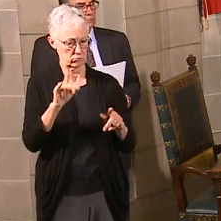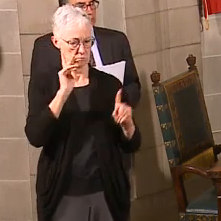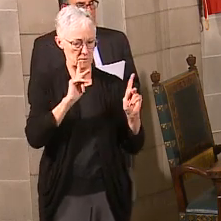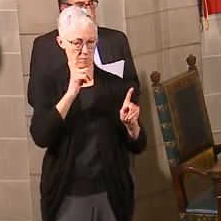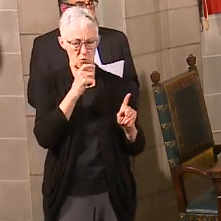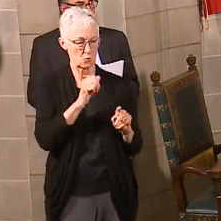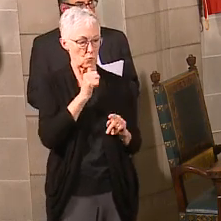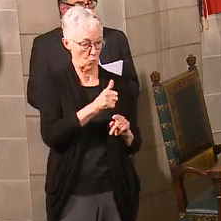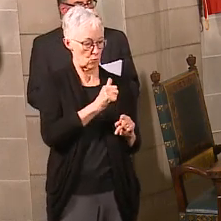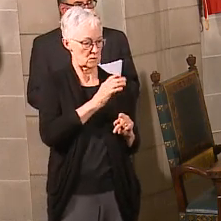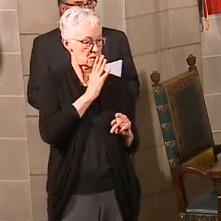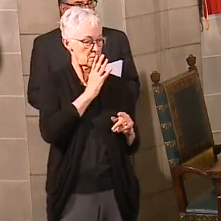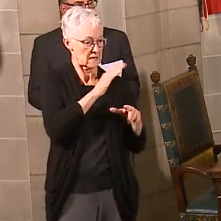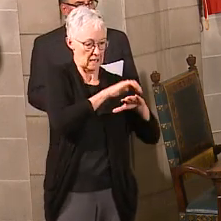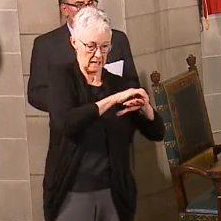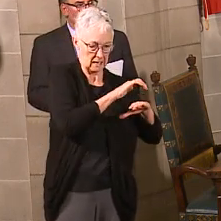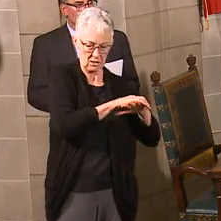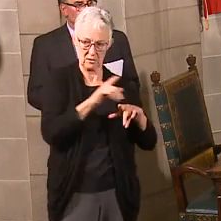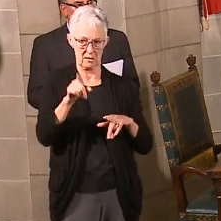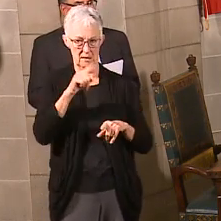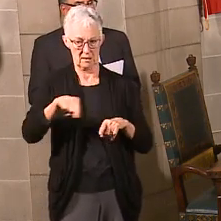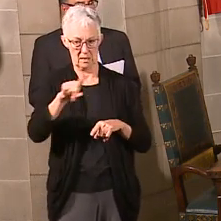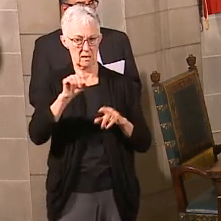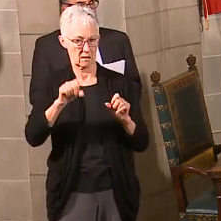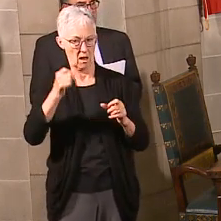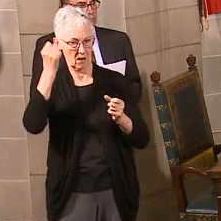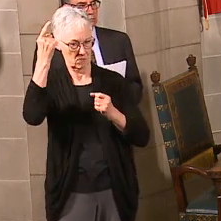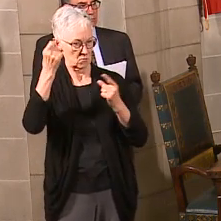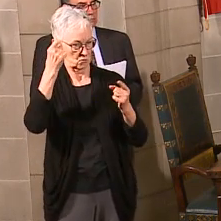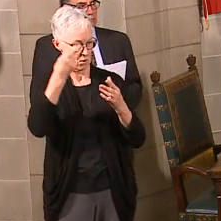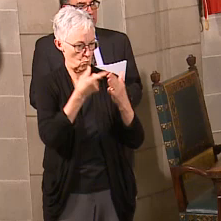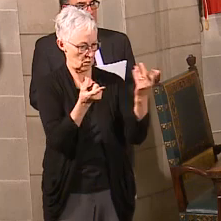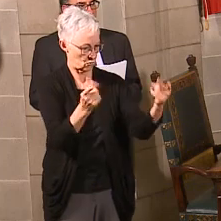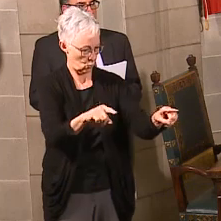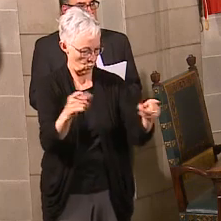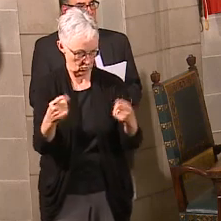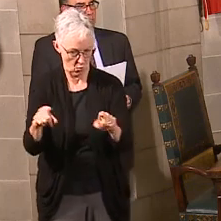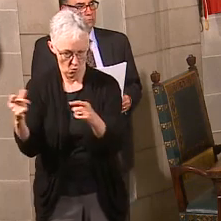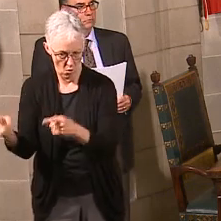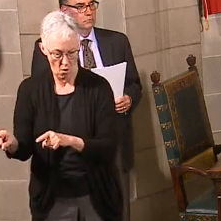communicate to those communities with regard to, you know, what the social